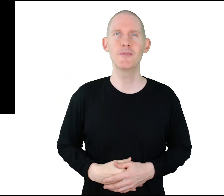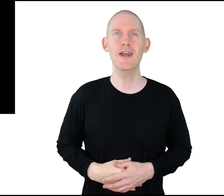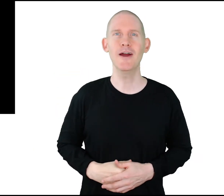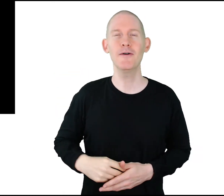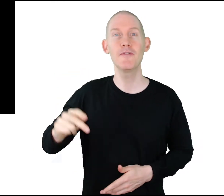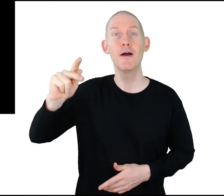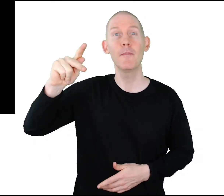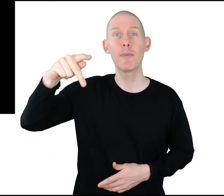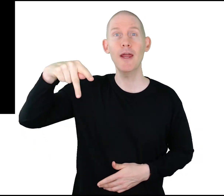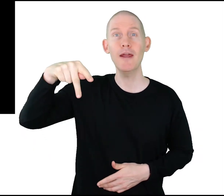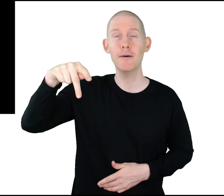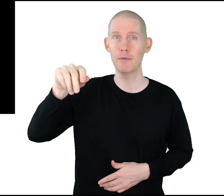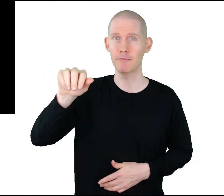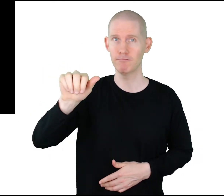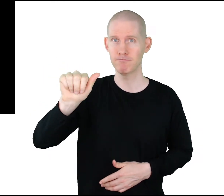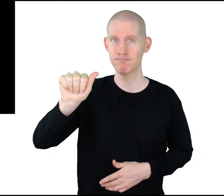We have Pam.